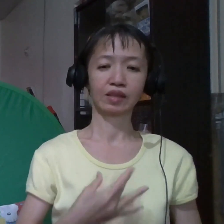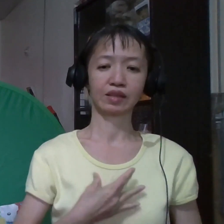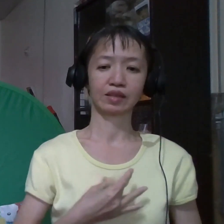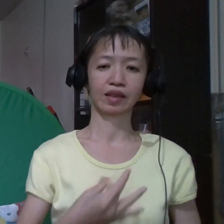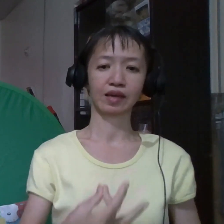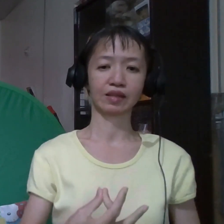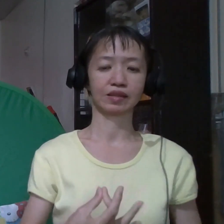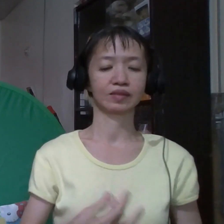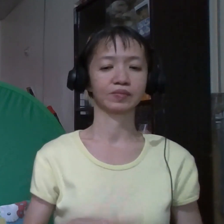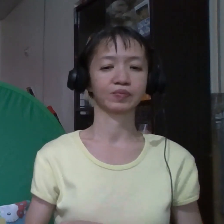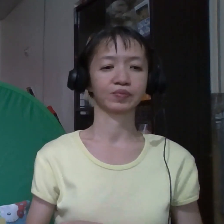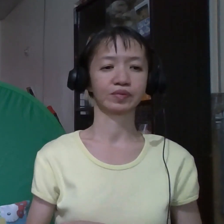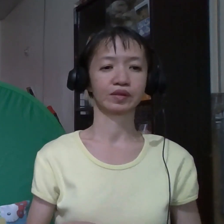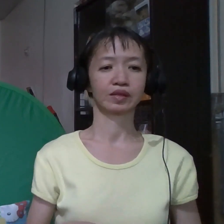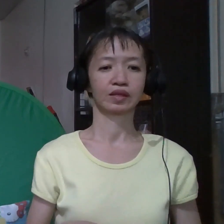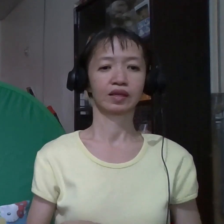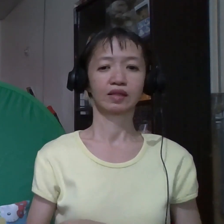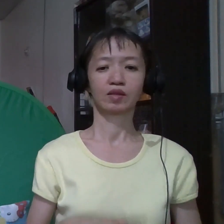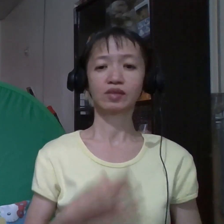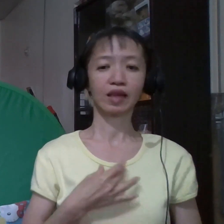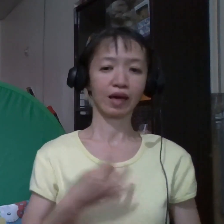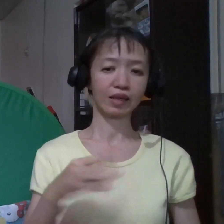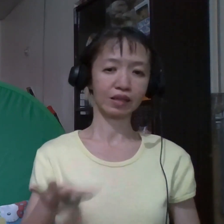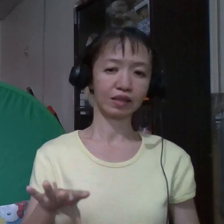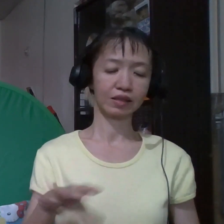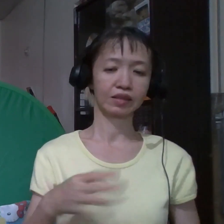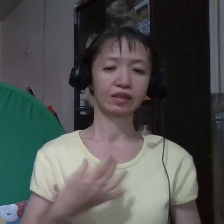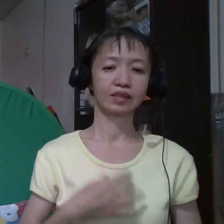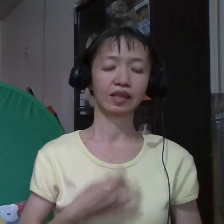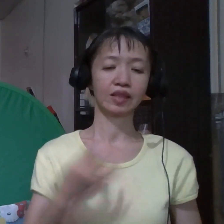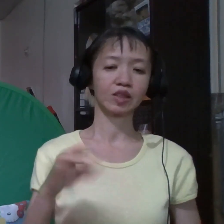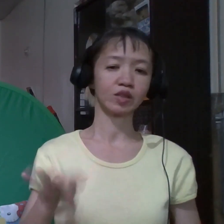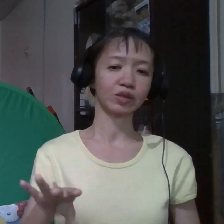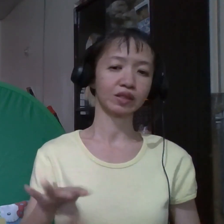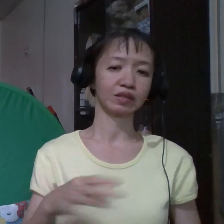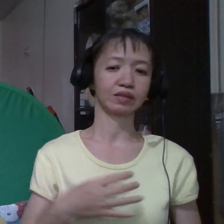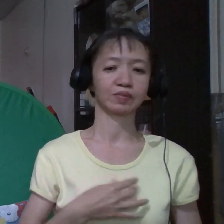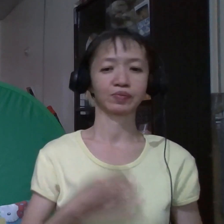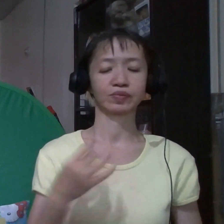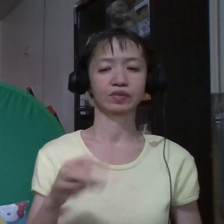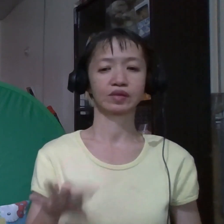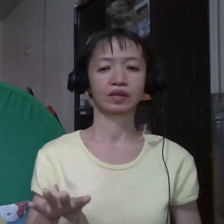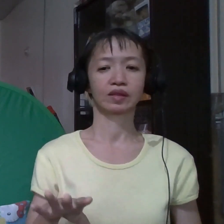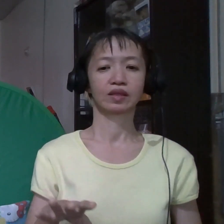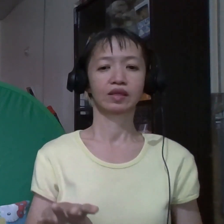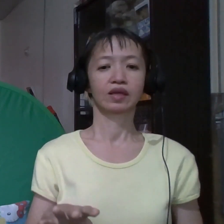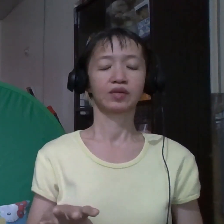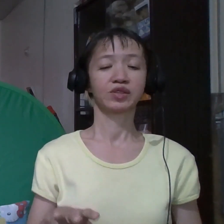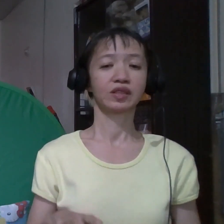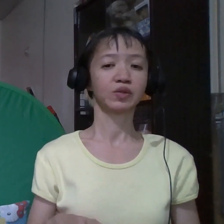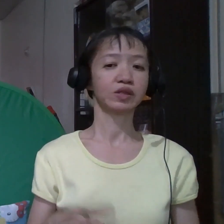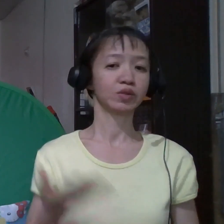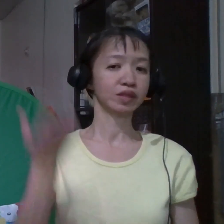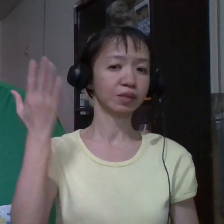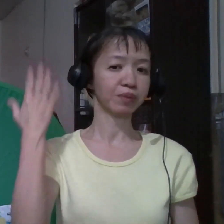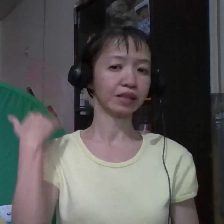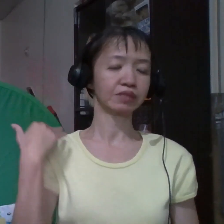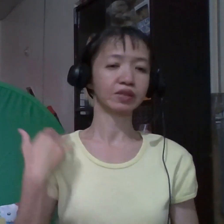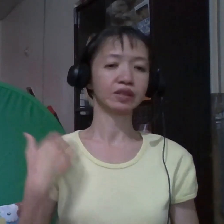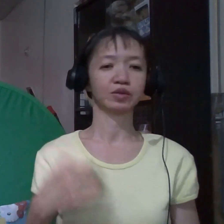it. Like. Don't like. It's like throwing it. I've shared this with you in the past